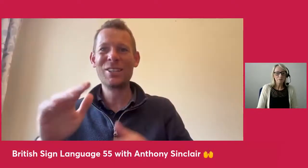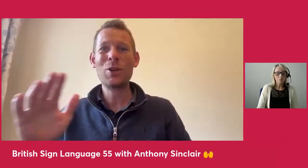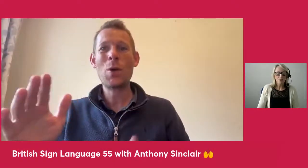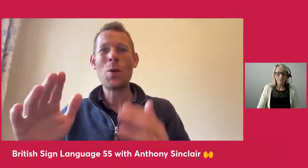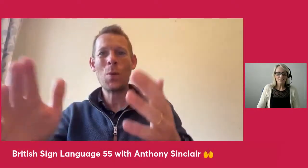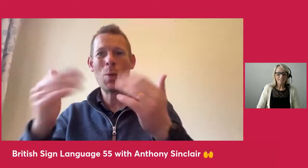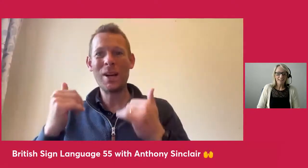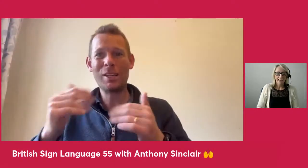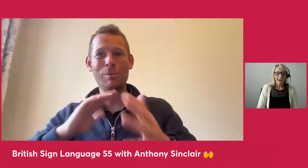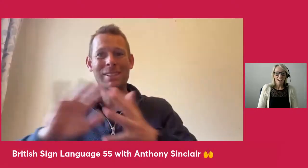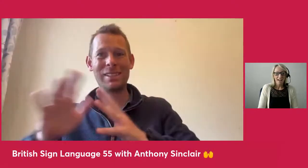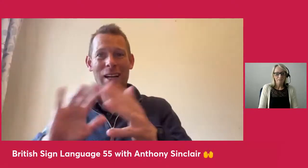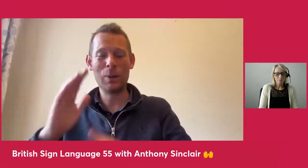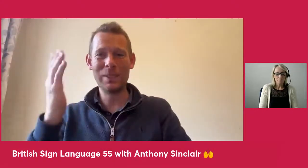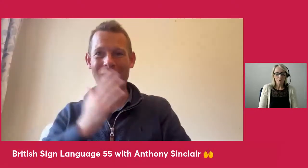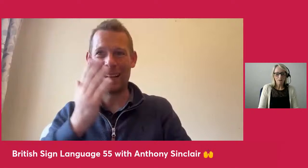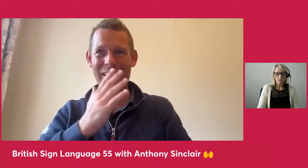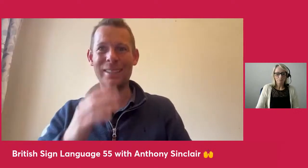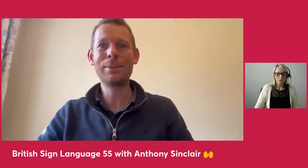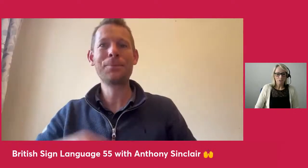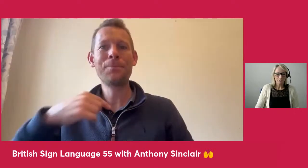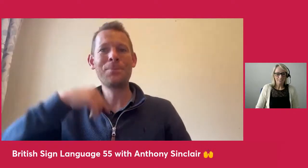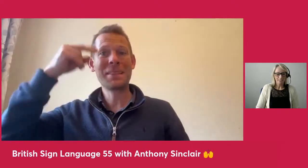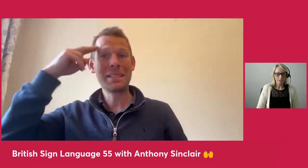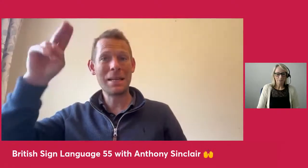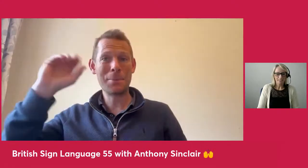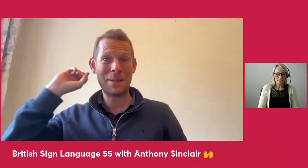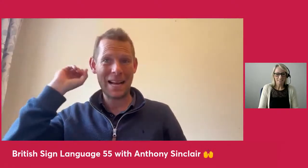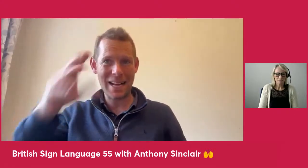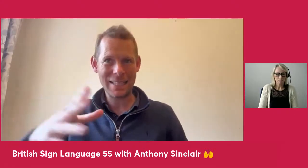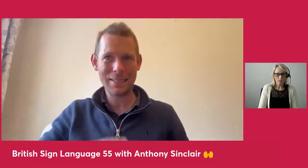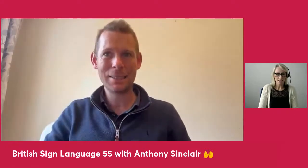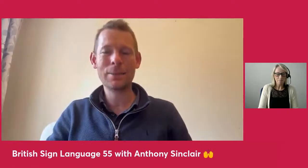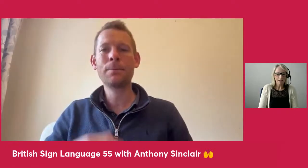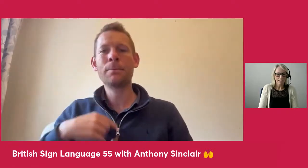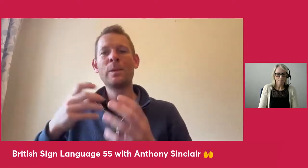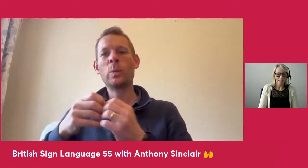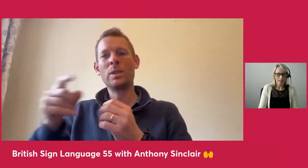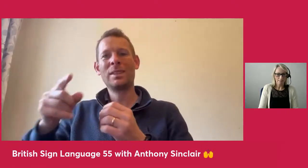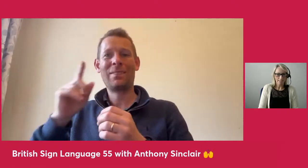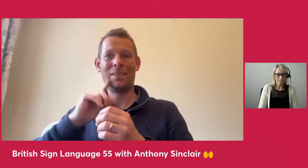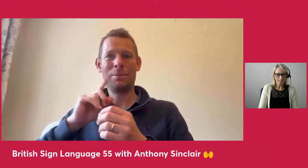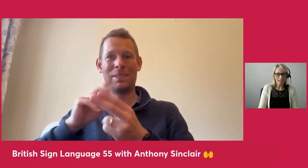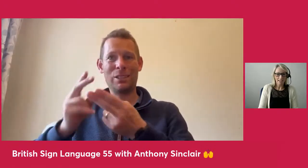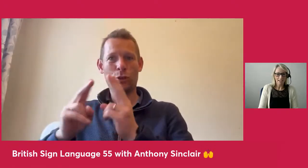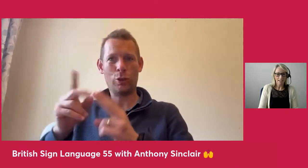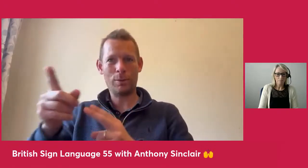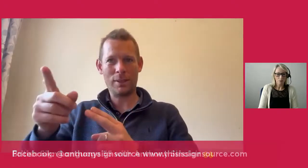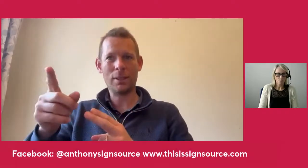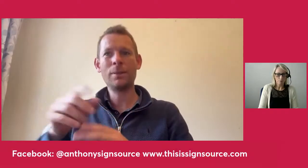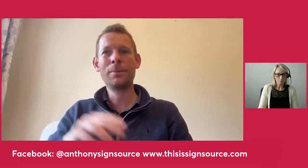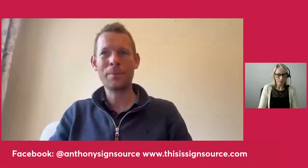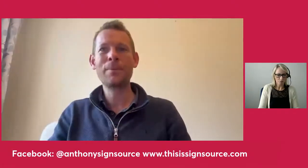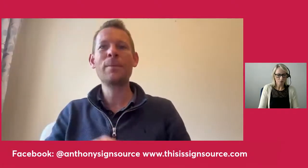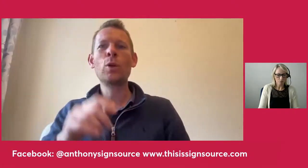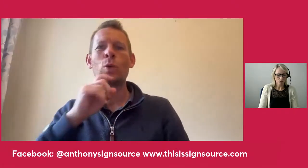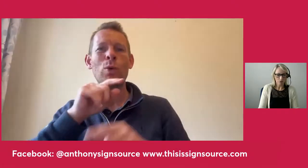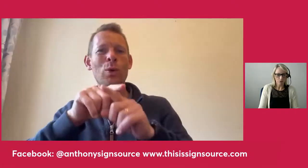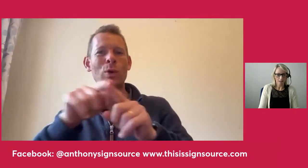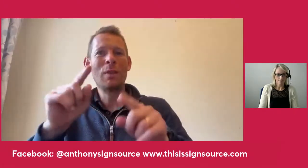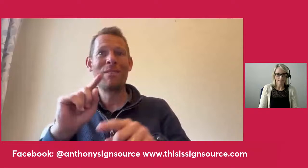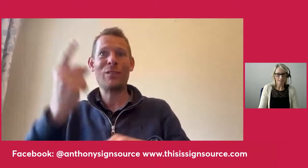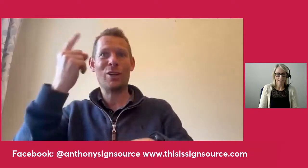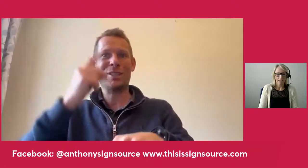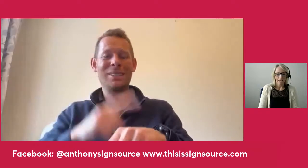Hello, everyone. You're very welcome to our sign language class this morning. My name is Anthony, and I'm with a female